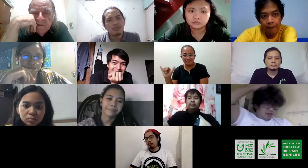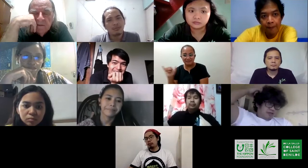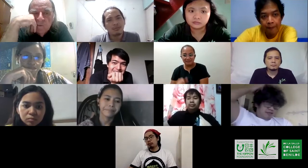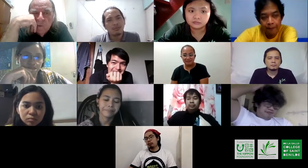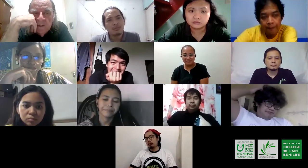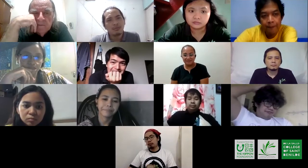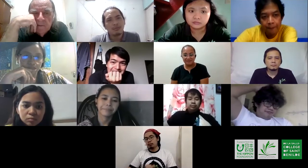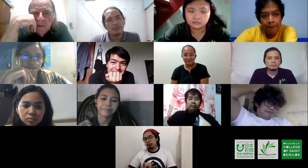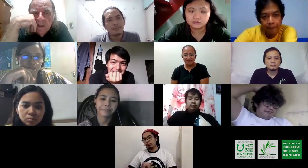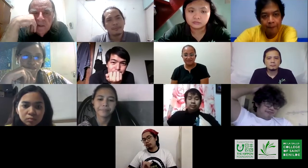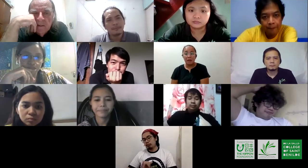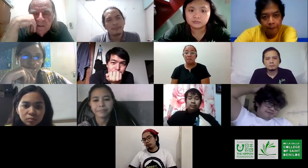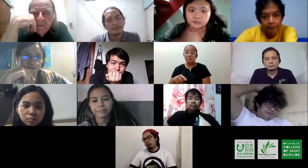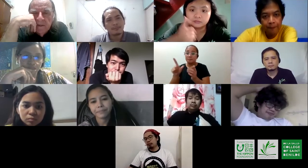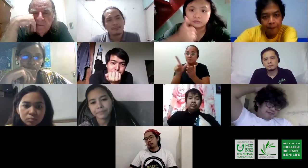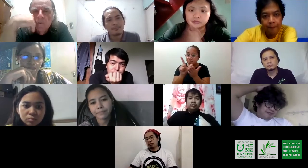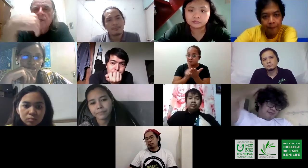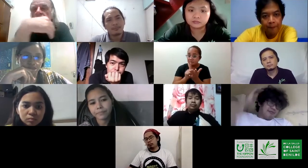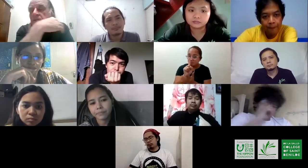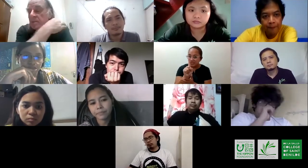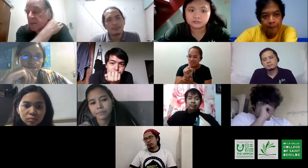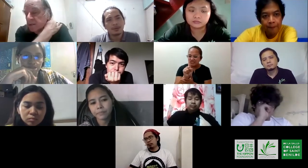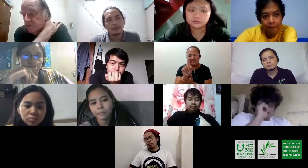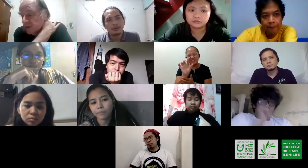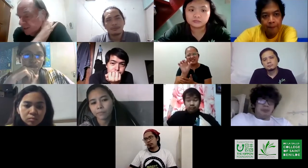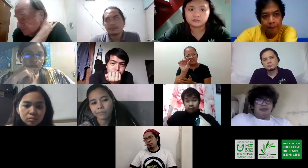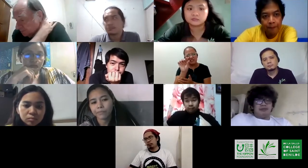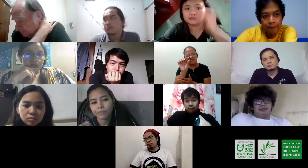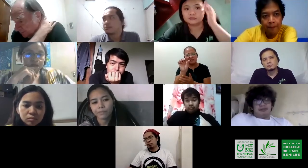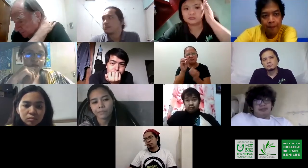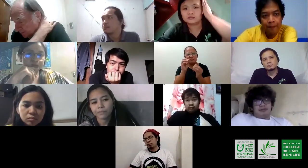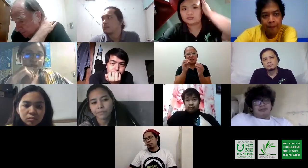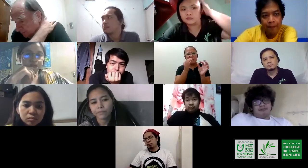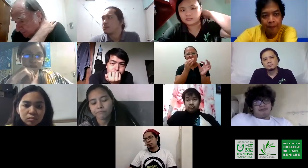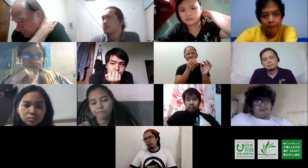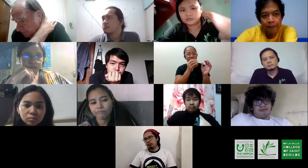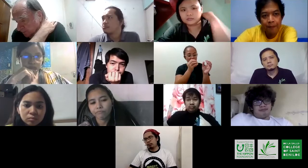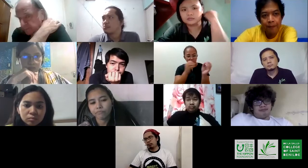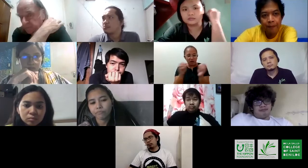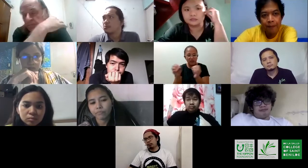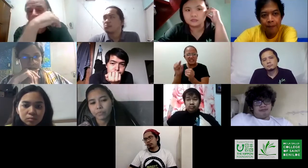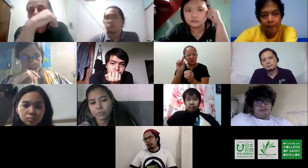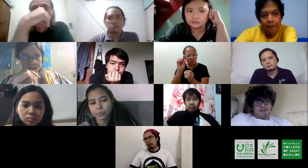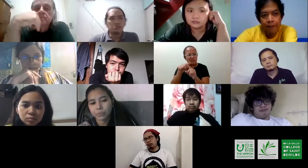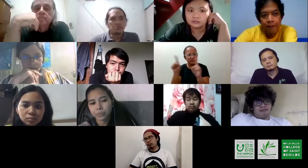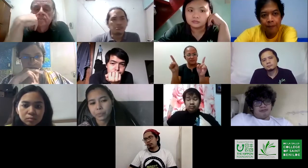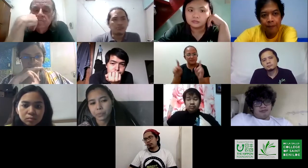But lesson 1 is a bit organized a bit differently.